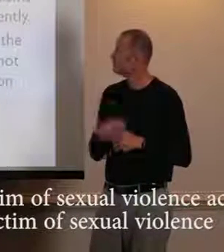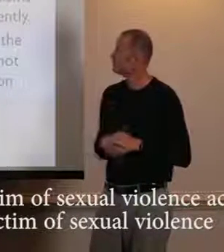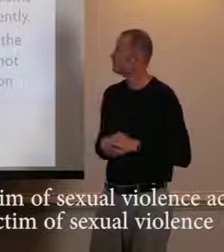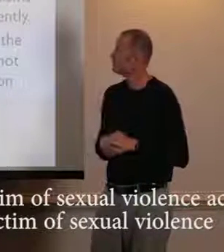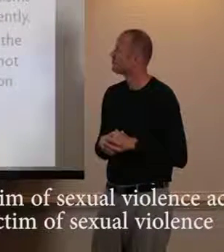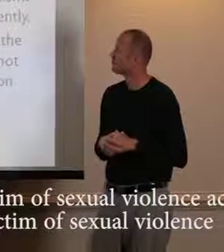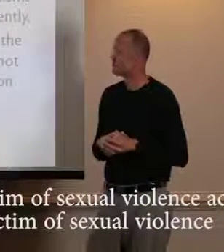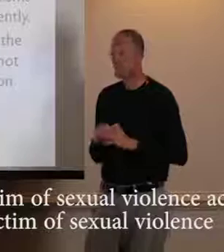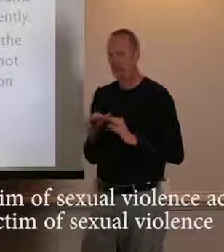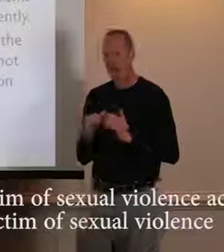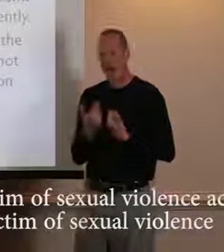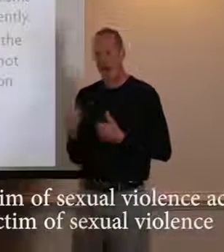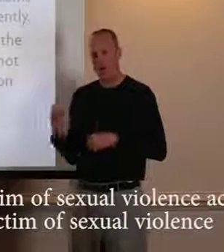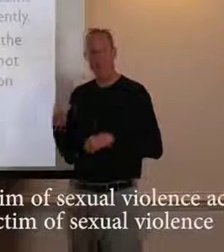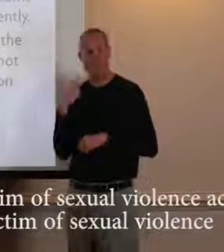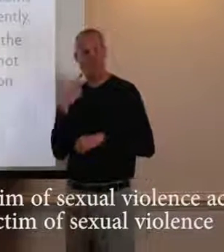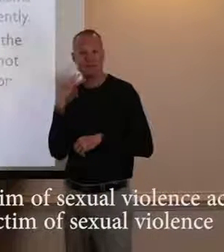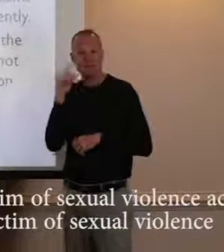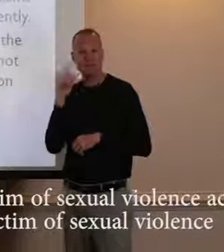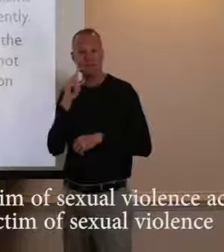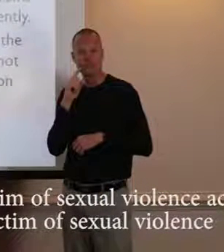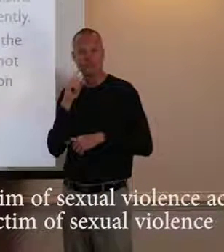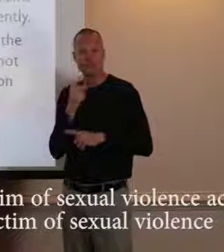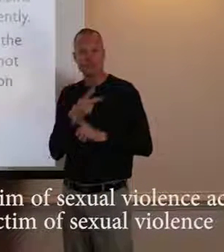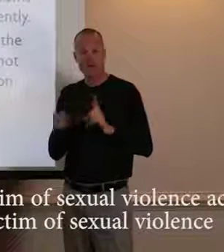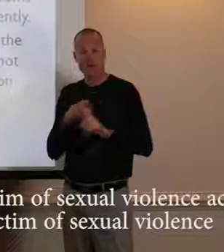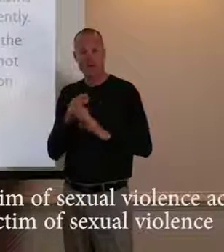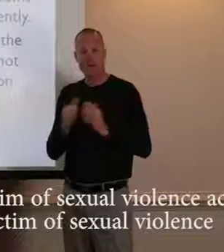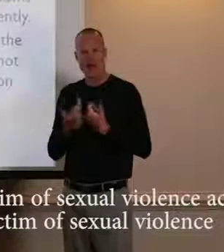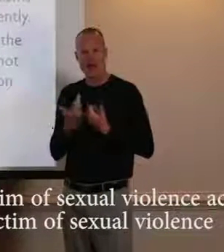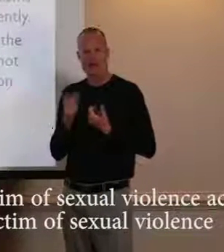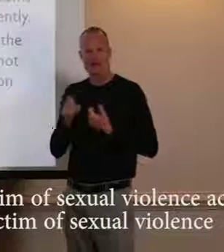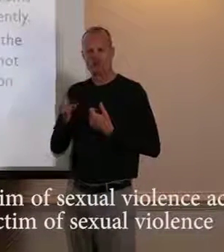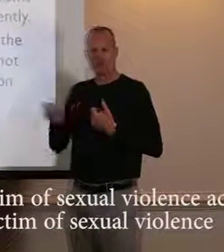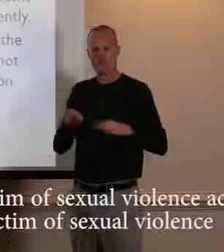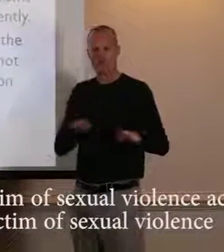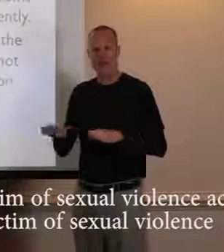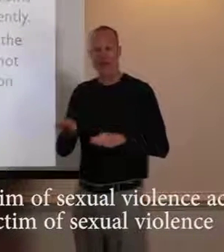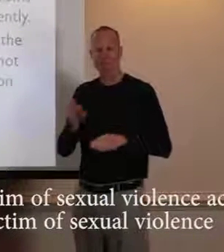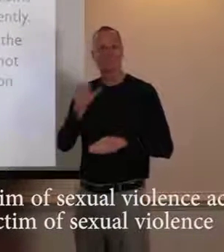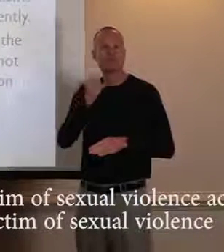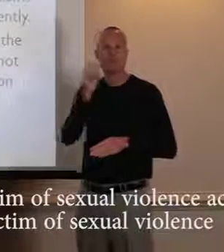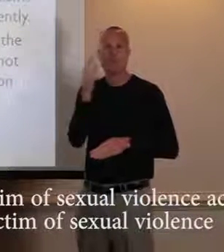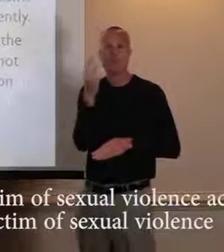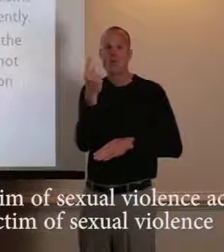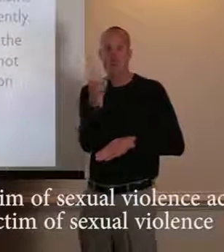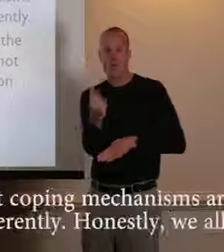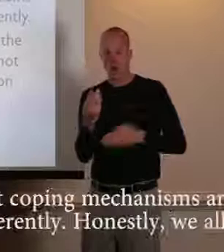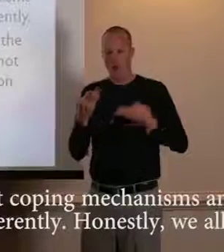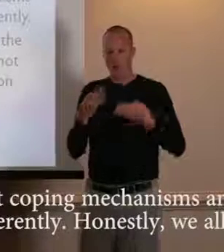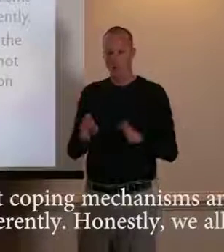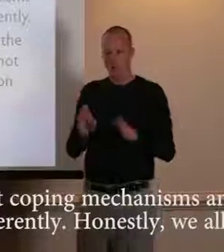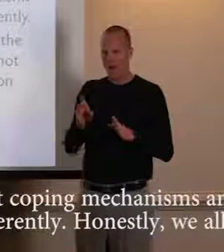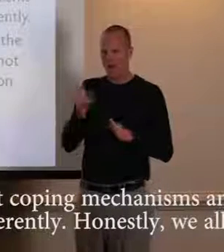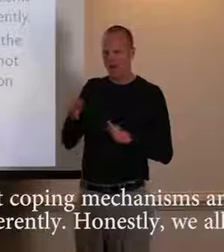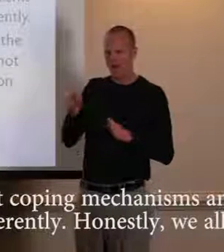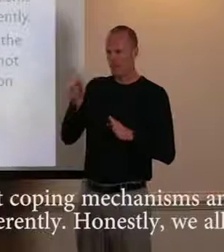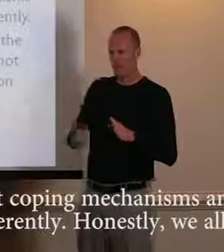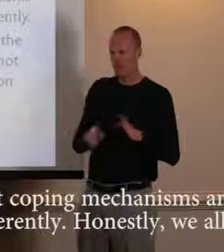How should a victim of sexual violence act? There is no one way that a victim of sexual violence behaves. We